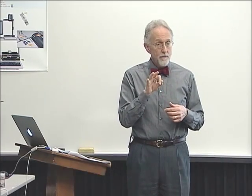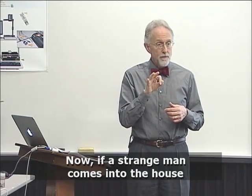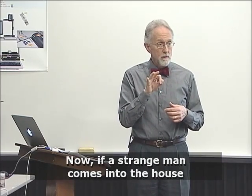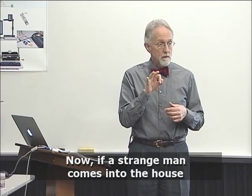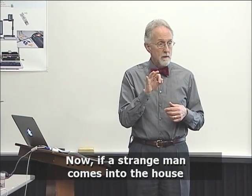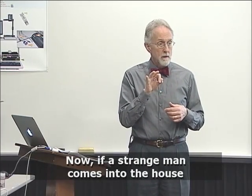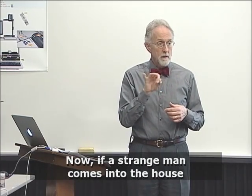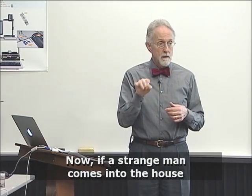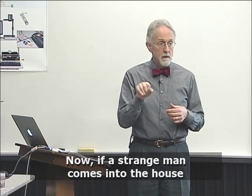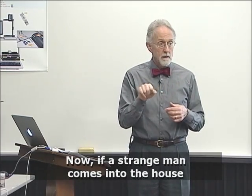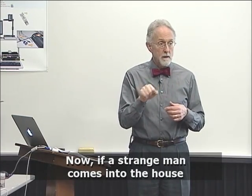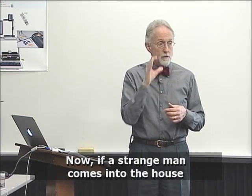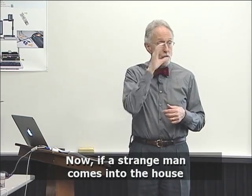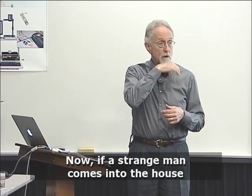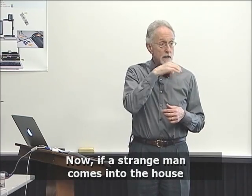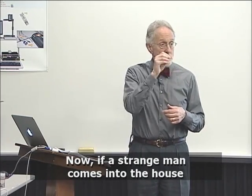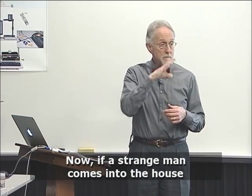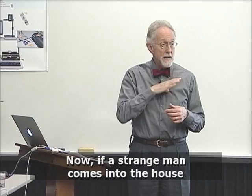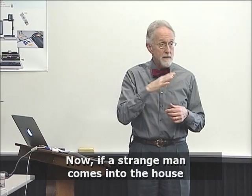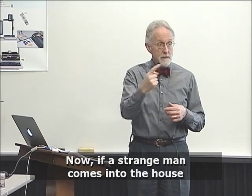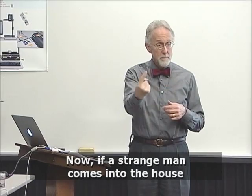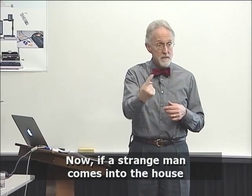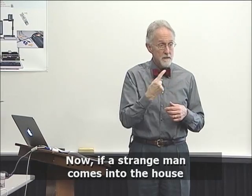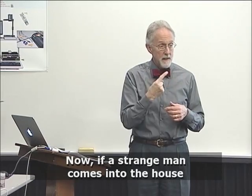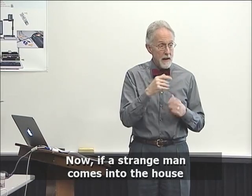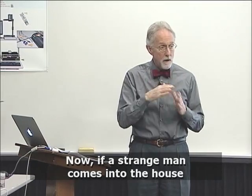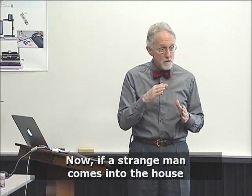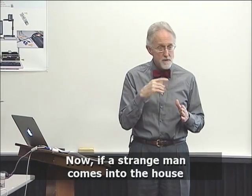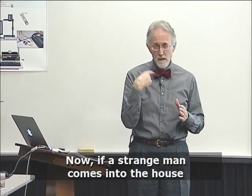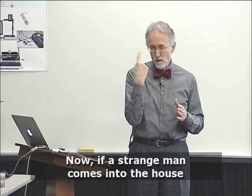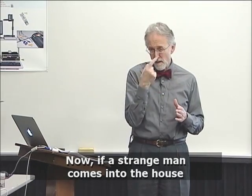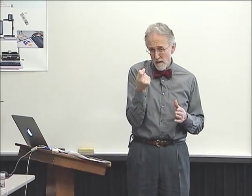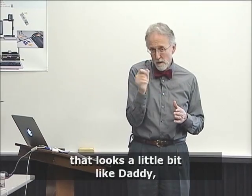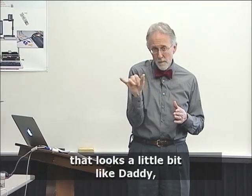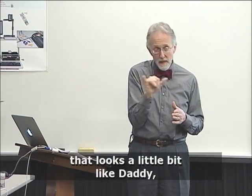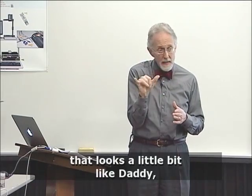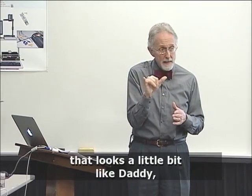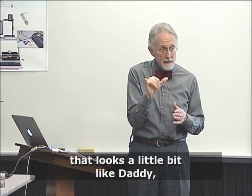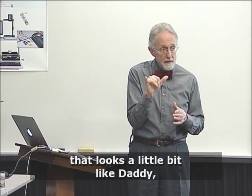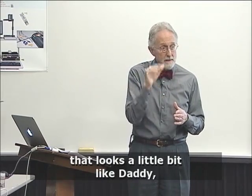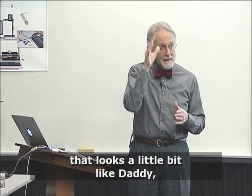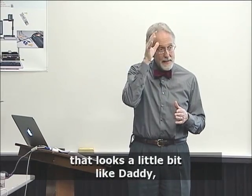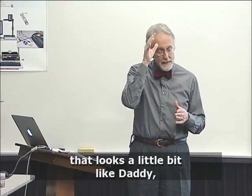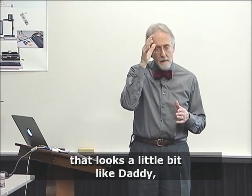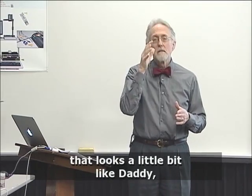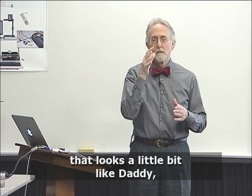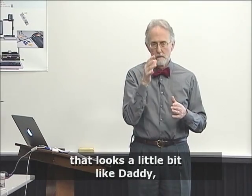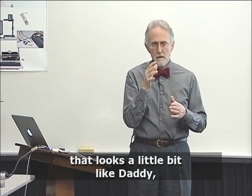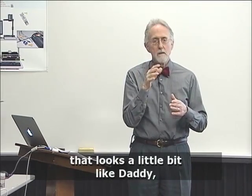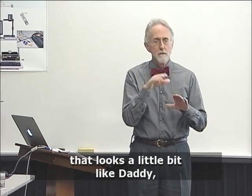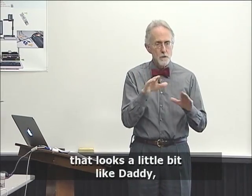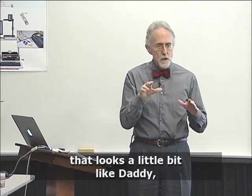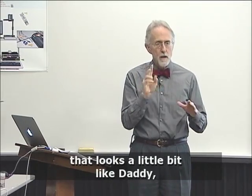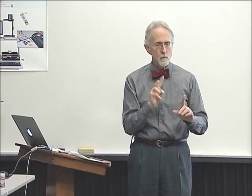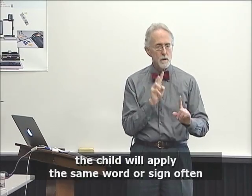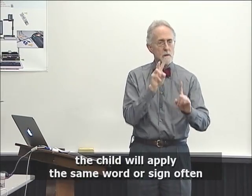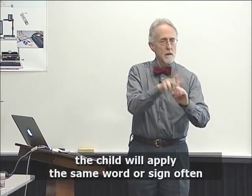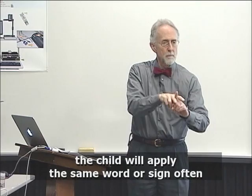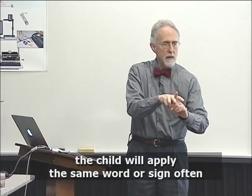if a strange man comes into the house that looks a little bit like daddy, the child will apply